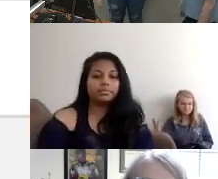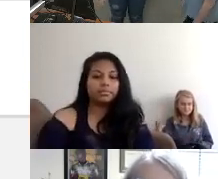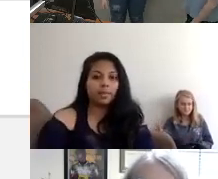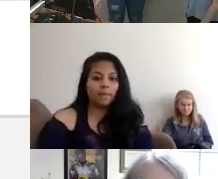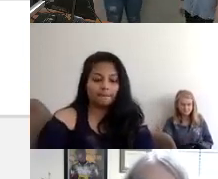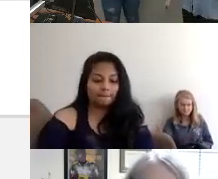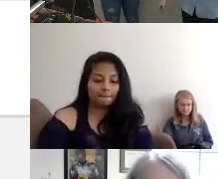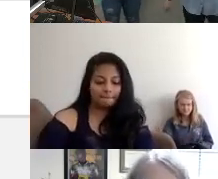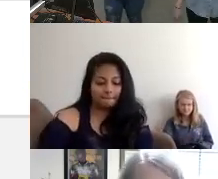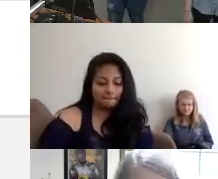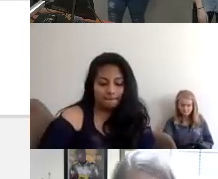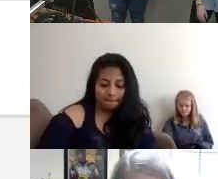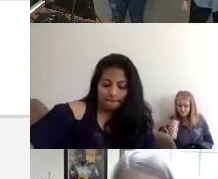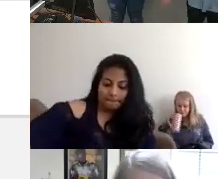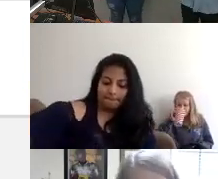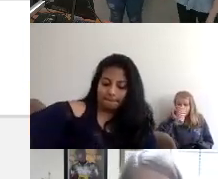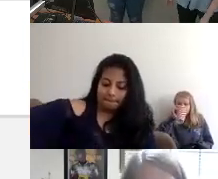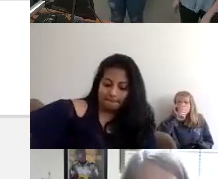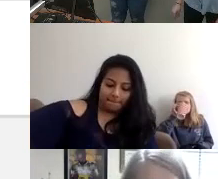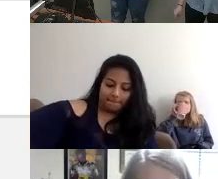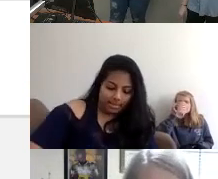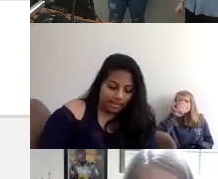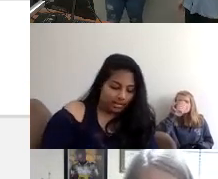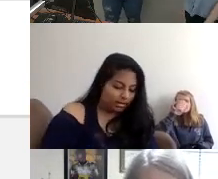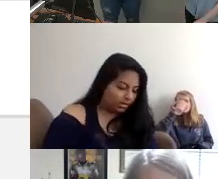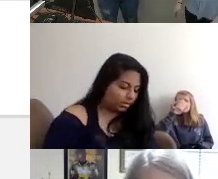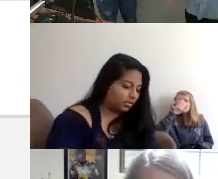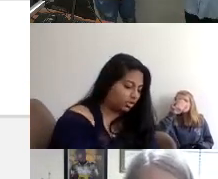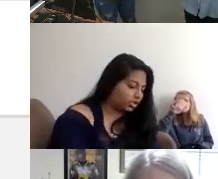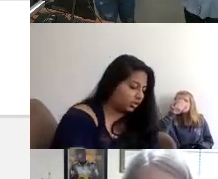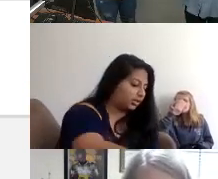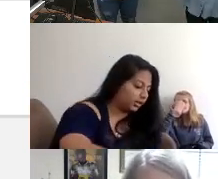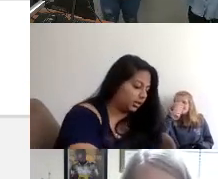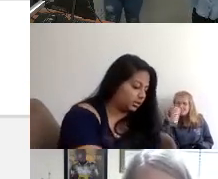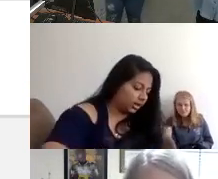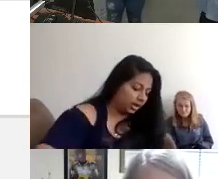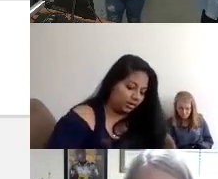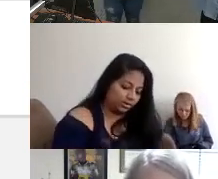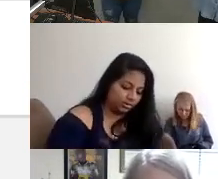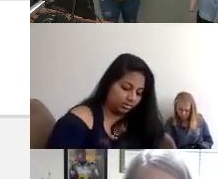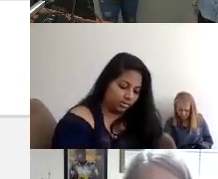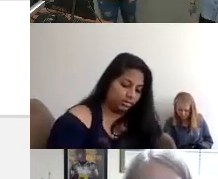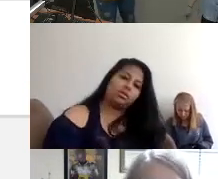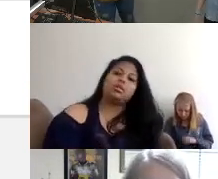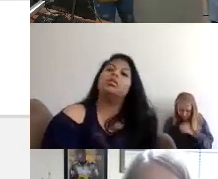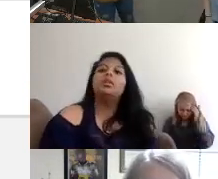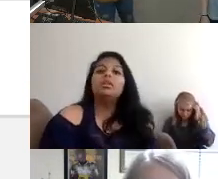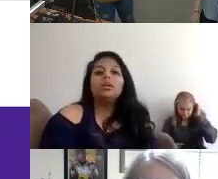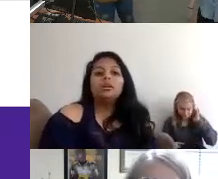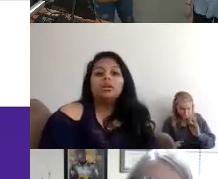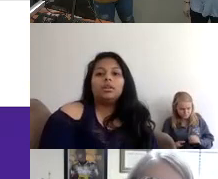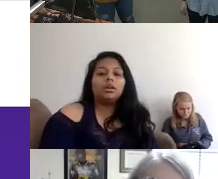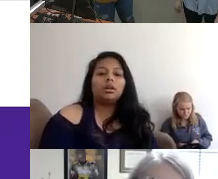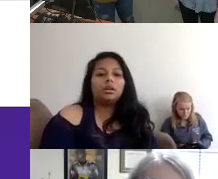no, we're doing this. How we doing this? Mm-hmm. We gotta sign it still. I can do this. You might want to click next. Yes, I will